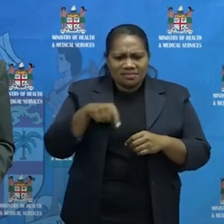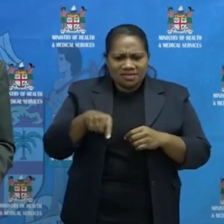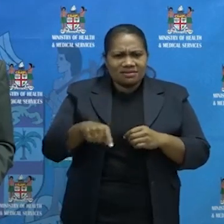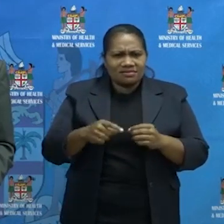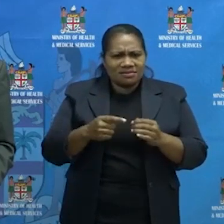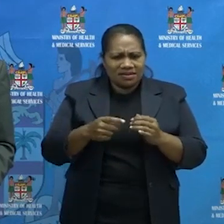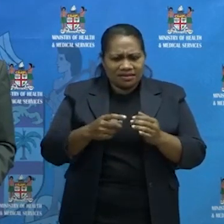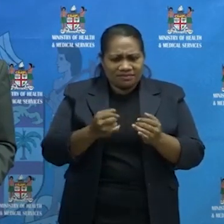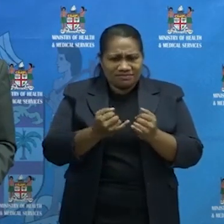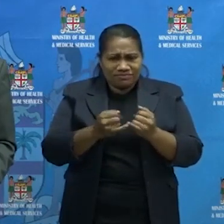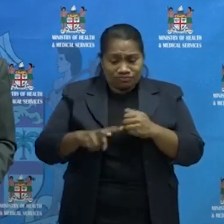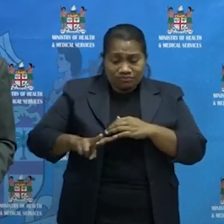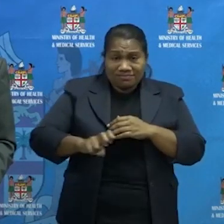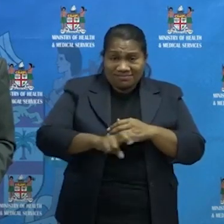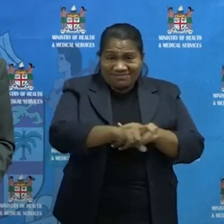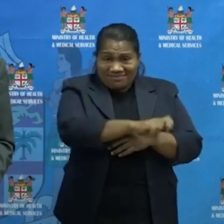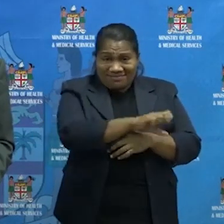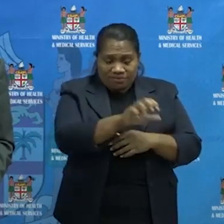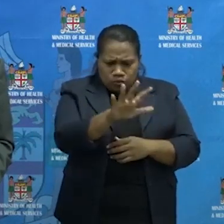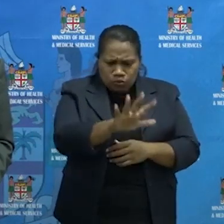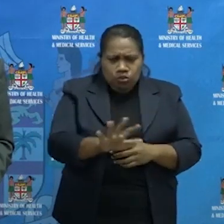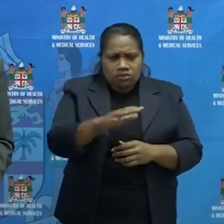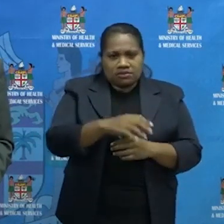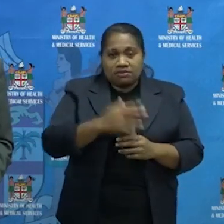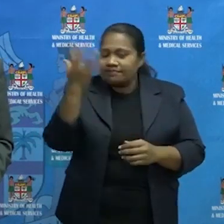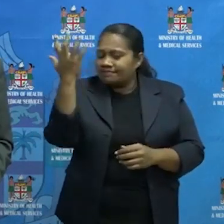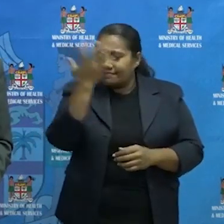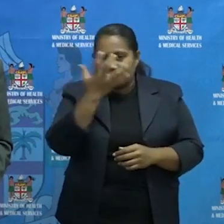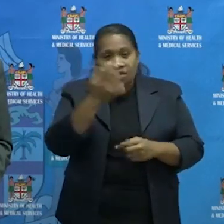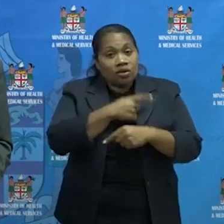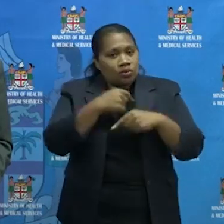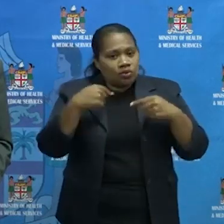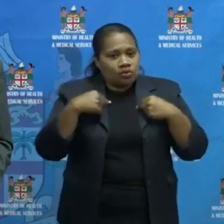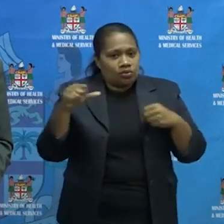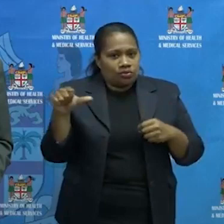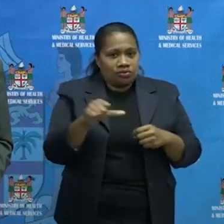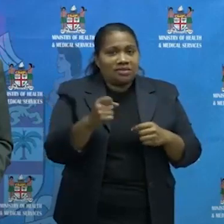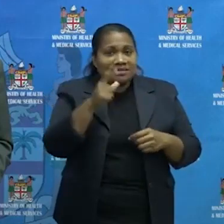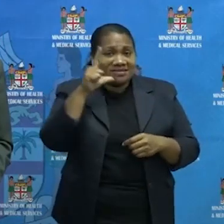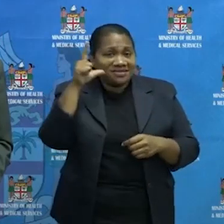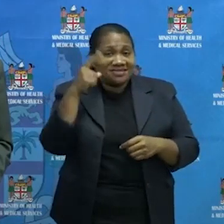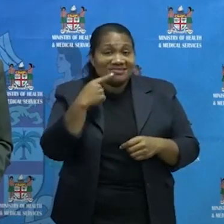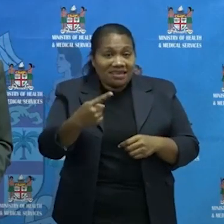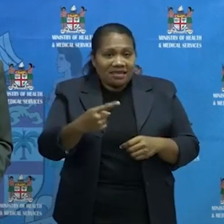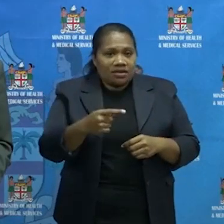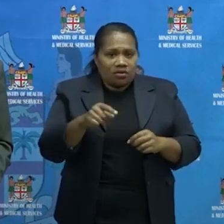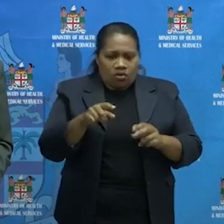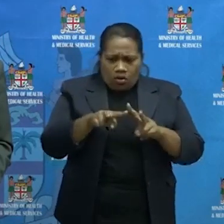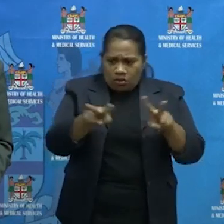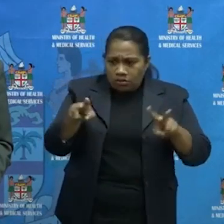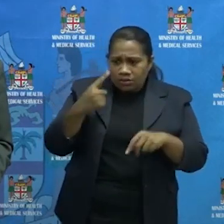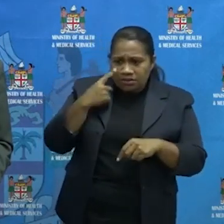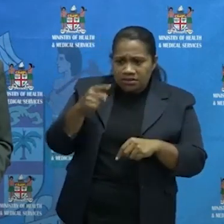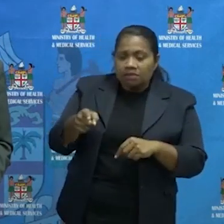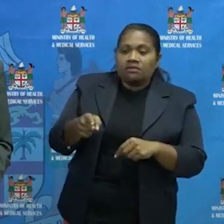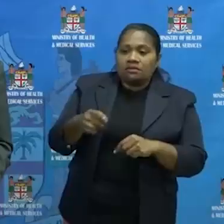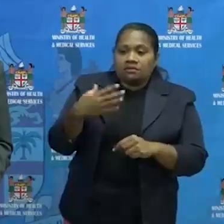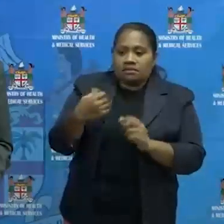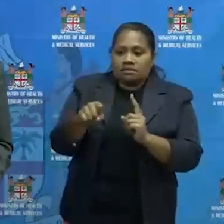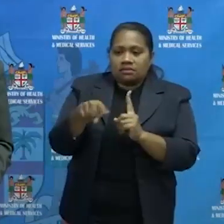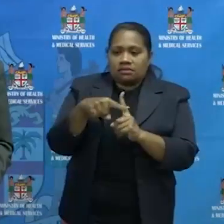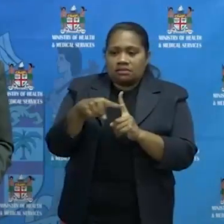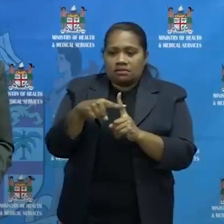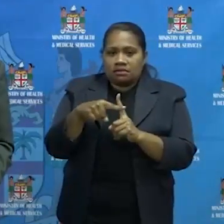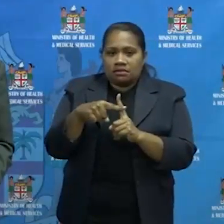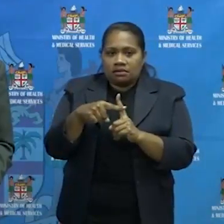As I said yesterday, we have to start treating everyone outside our household as if they are positive for the virus until it